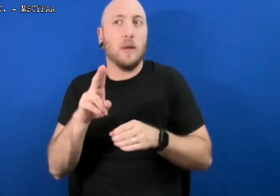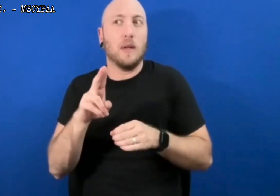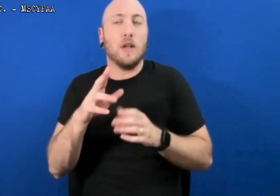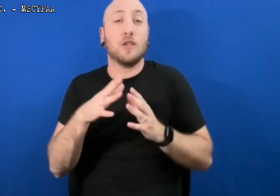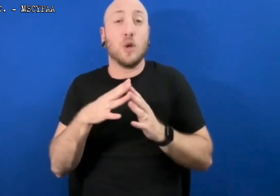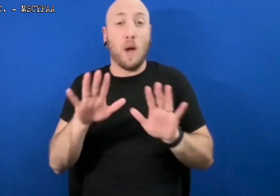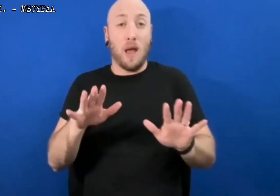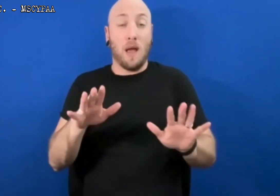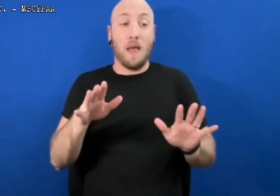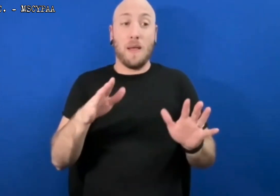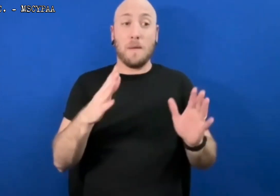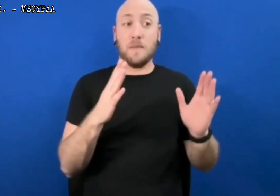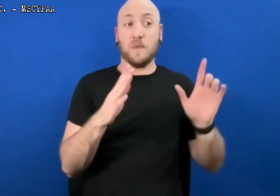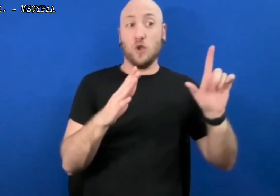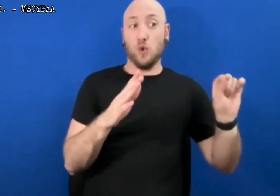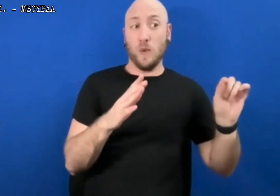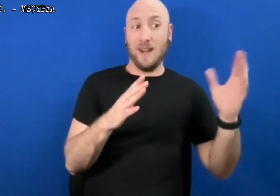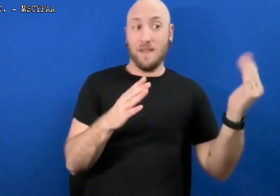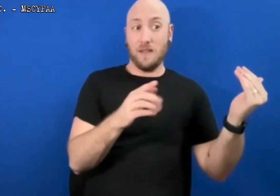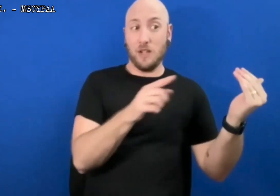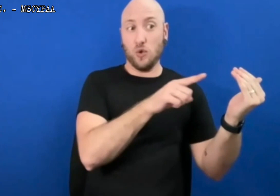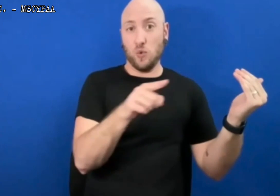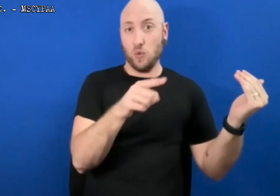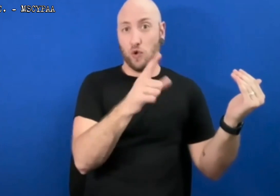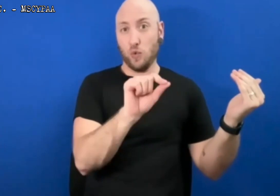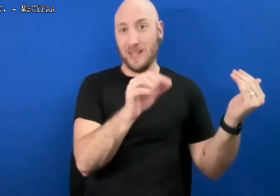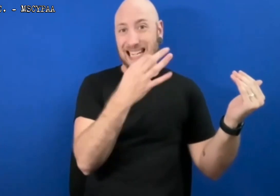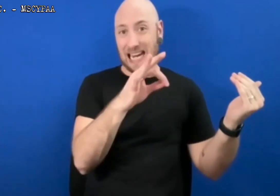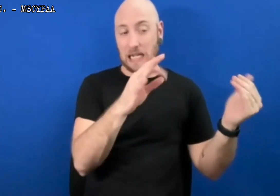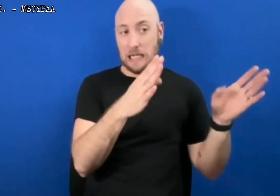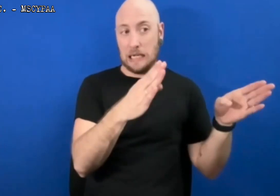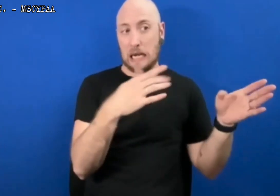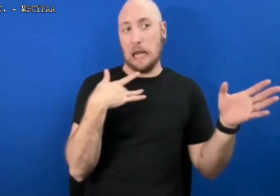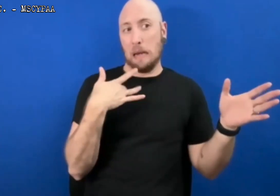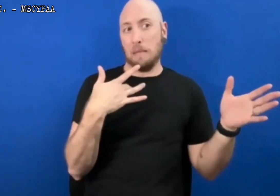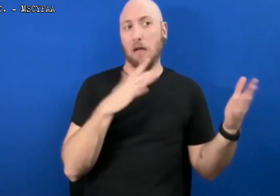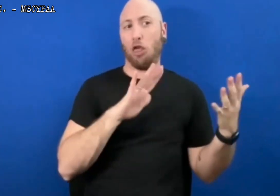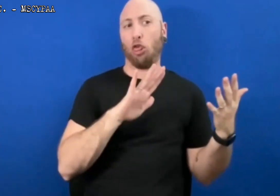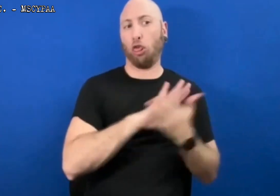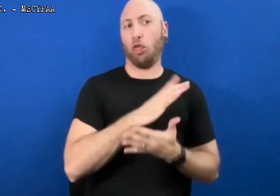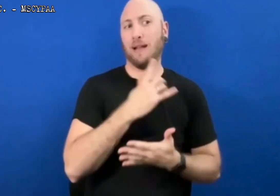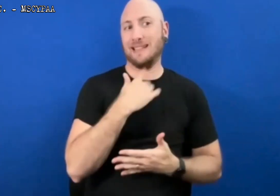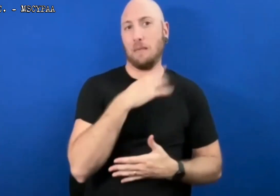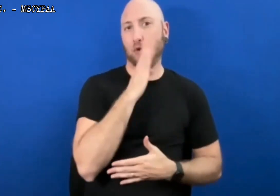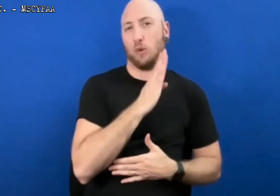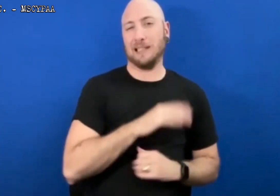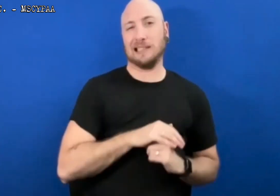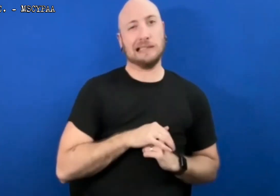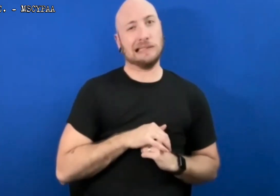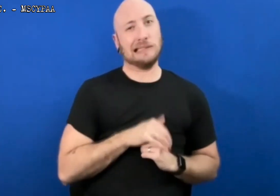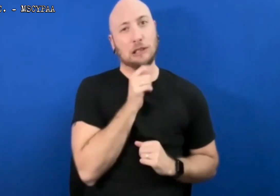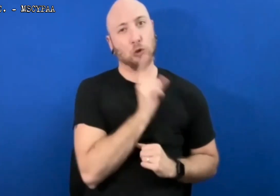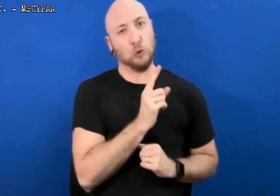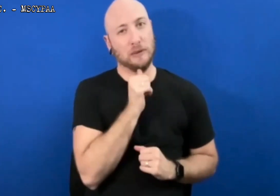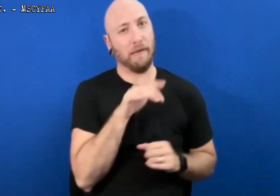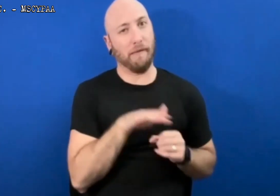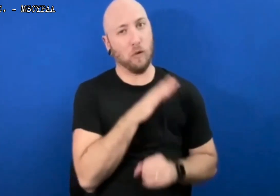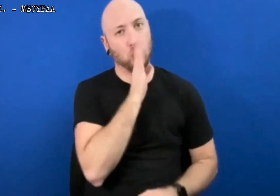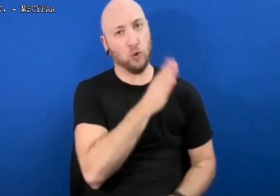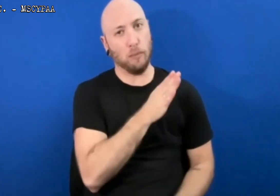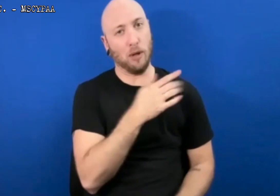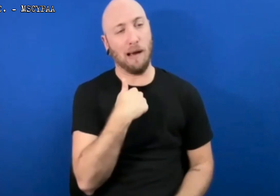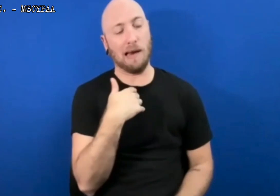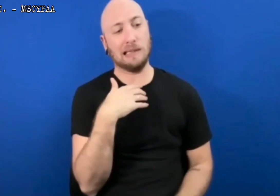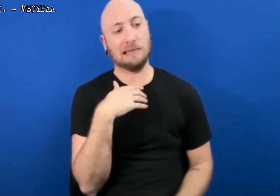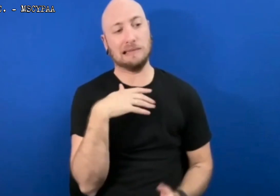claimed to be sober from 2015 to 2019, 3.5 years. But